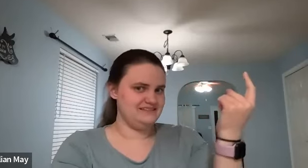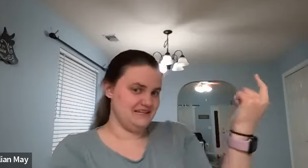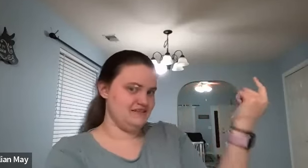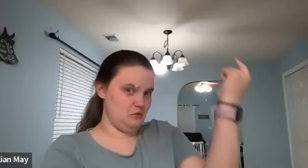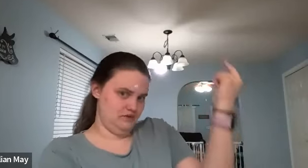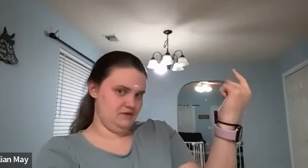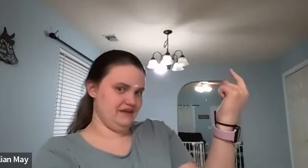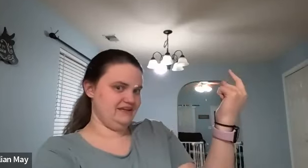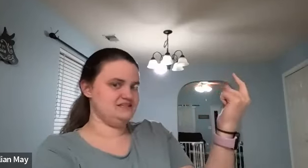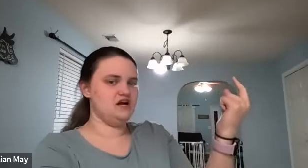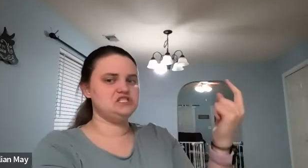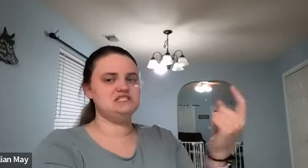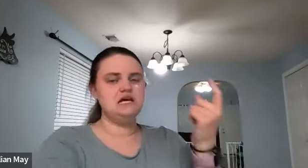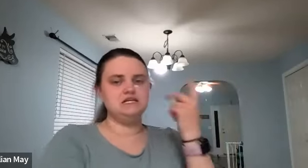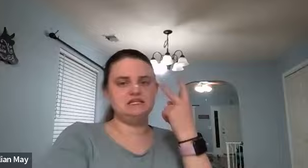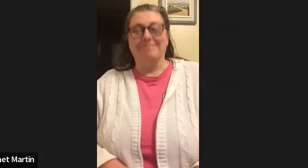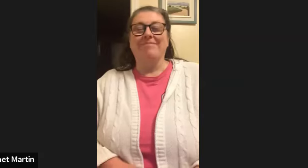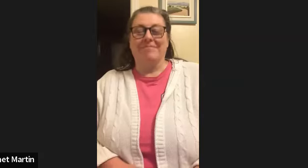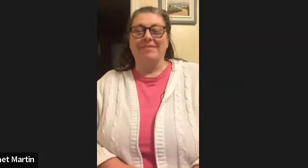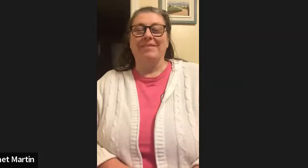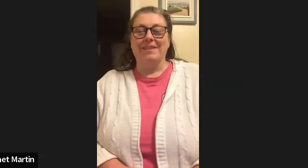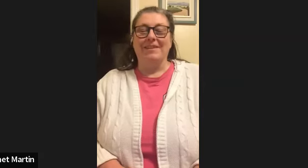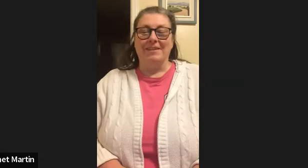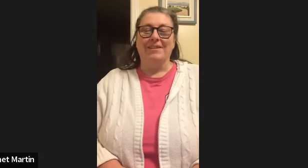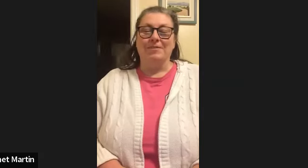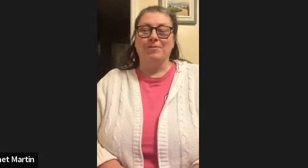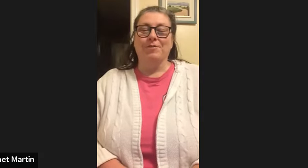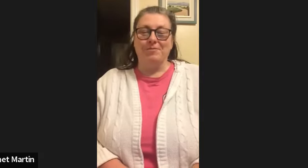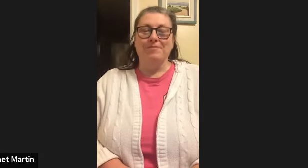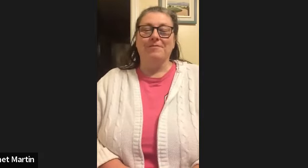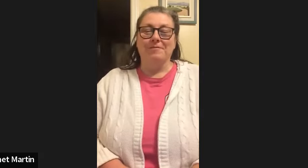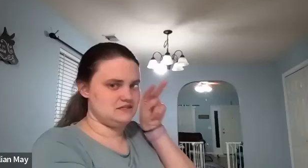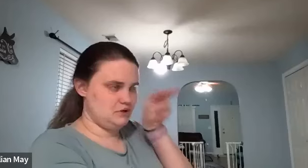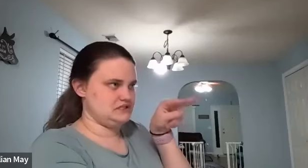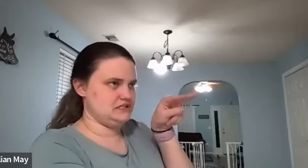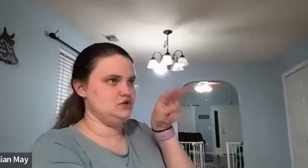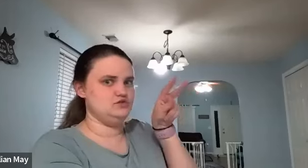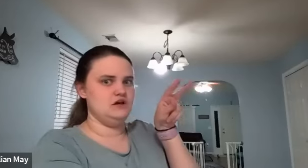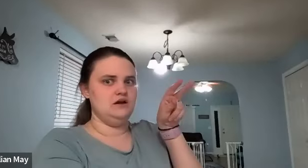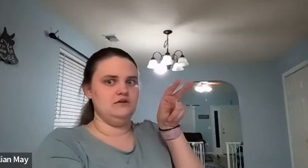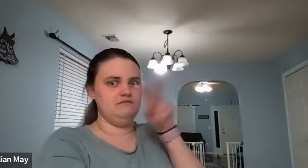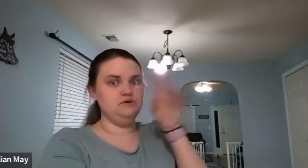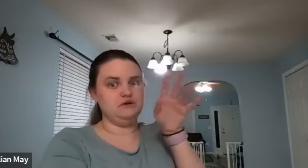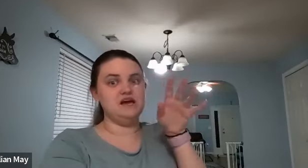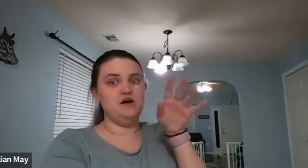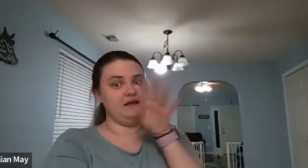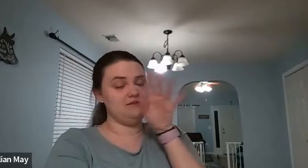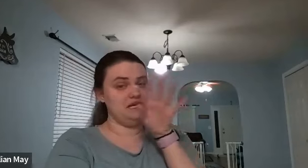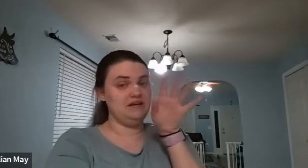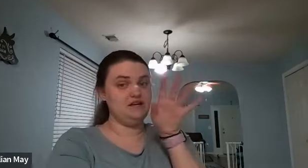sitting there with him. Like he's not just sitting in a screen signing it. No, he's looking at this person who's, you can tell, like in the beginning videos,